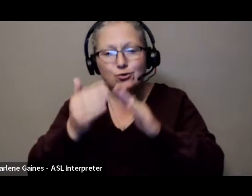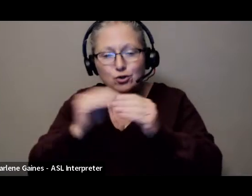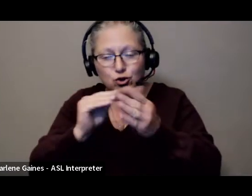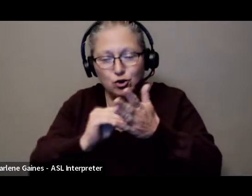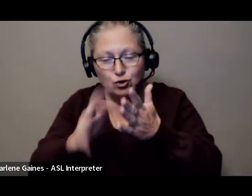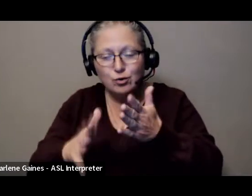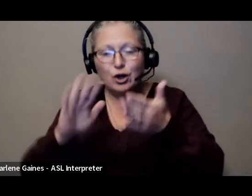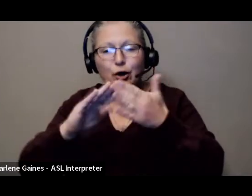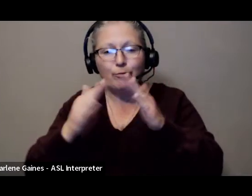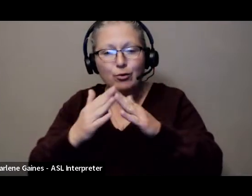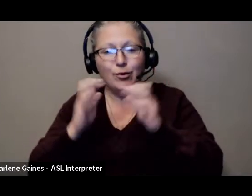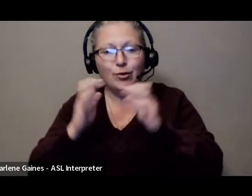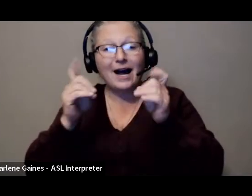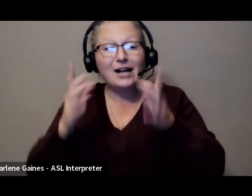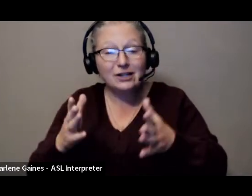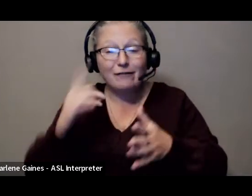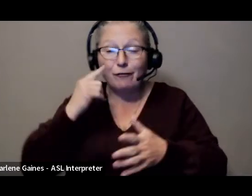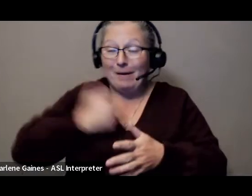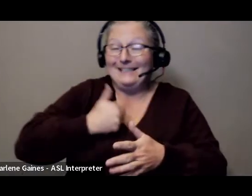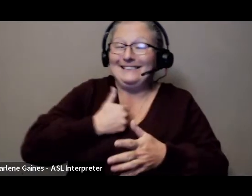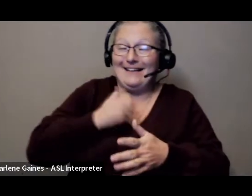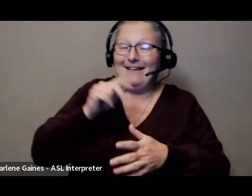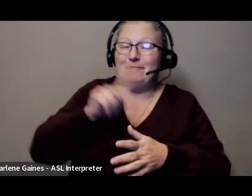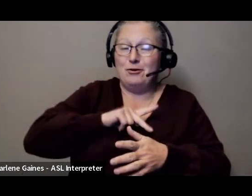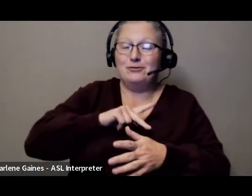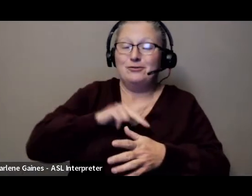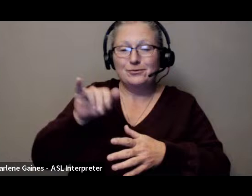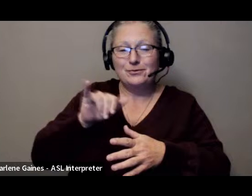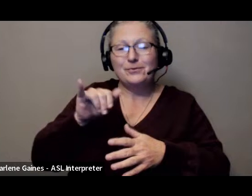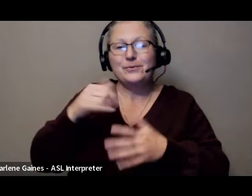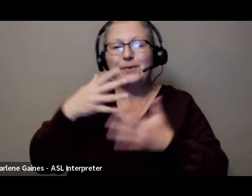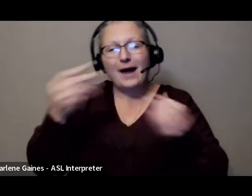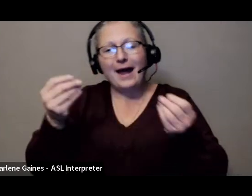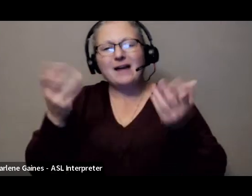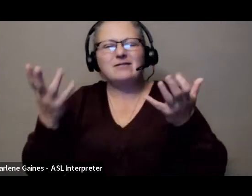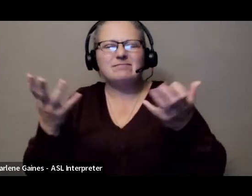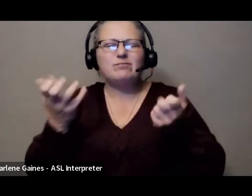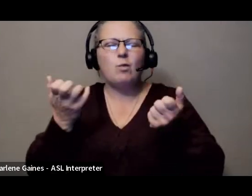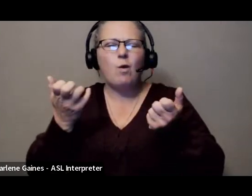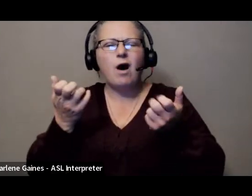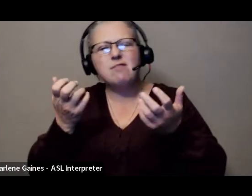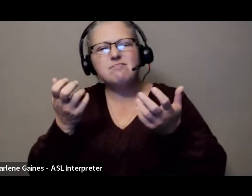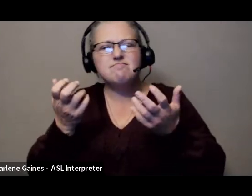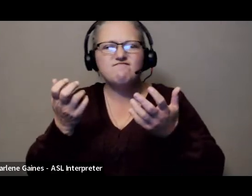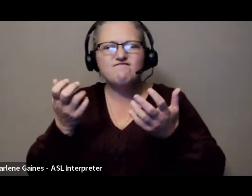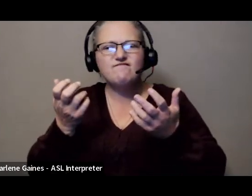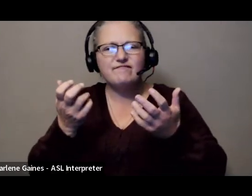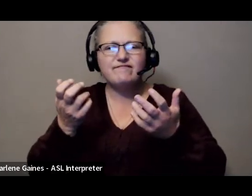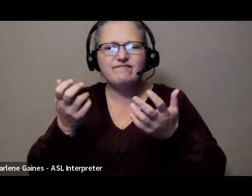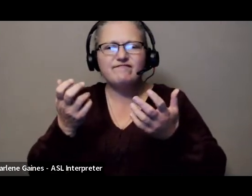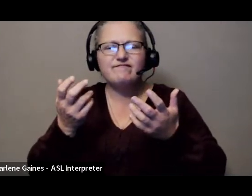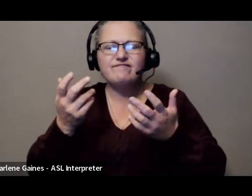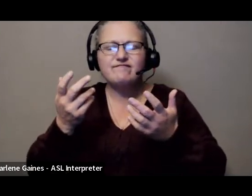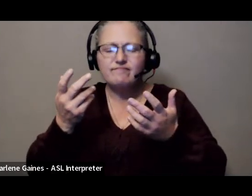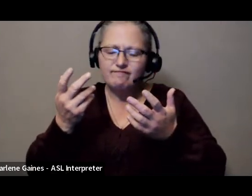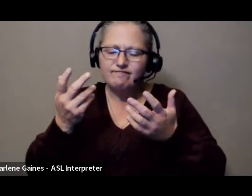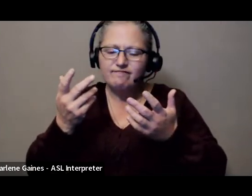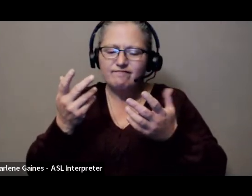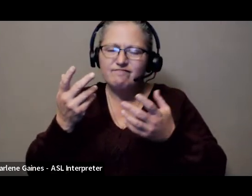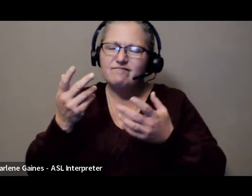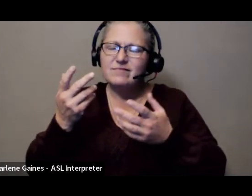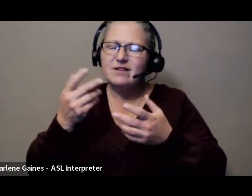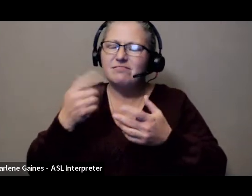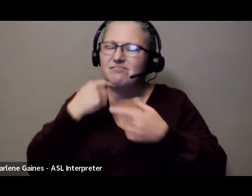our educators, myself personally. And I just want to really say how much I've learned from you